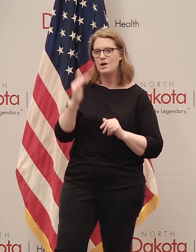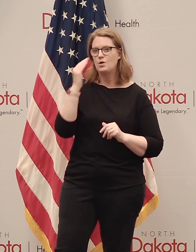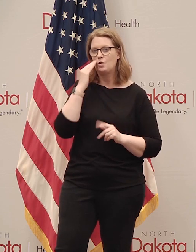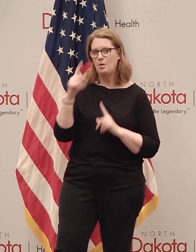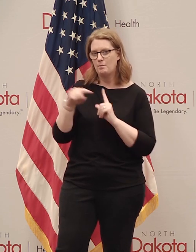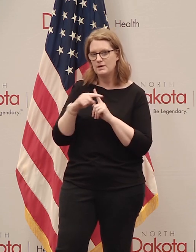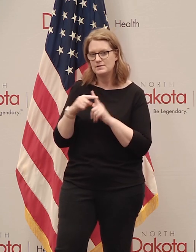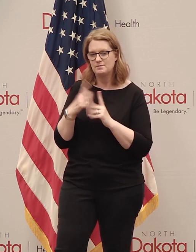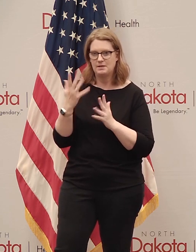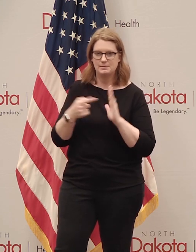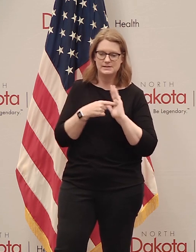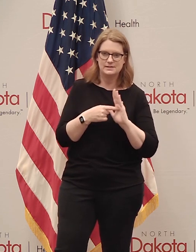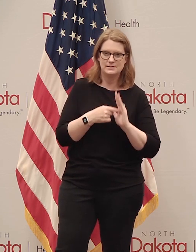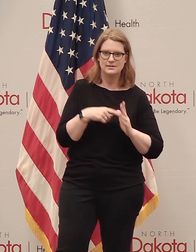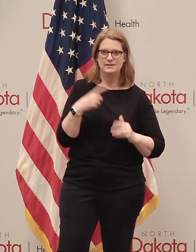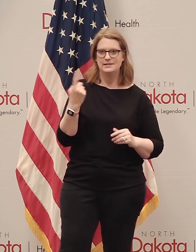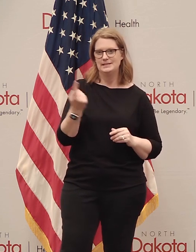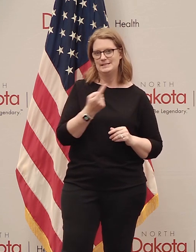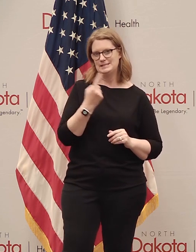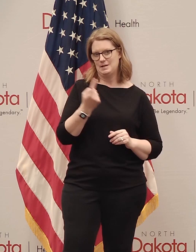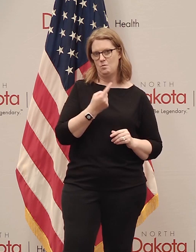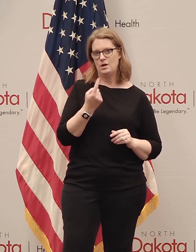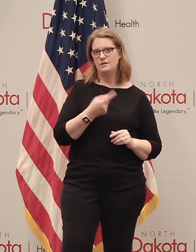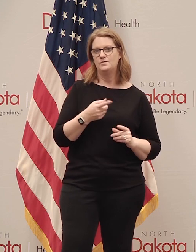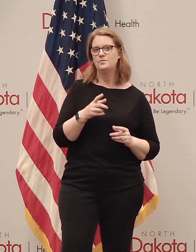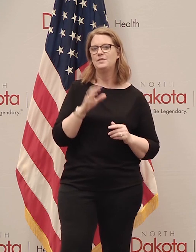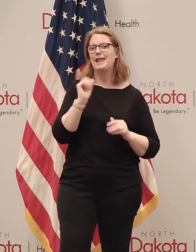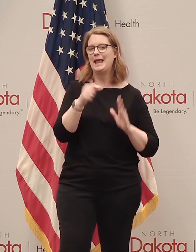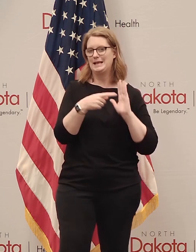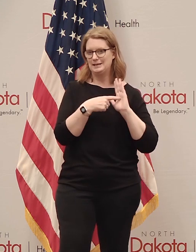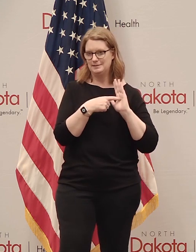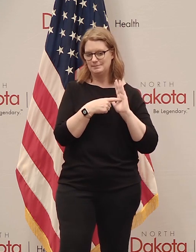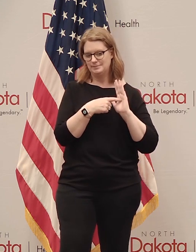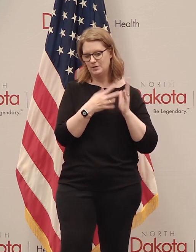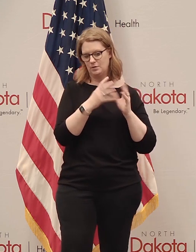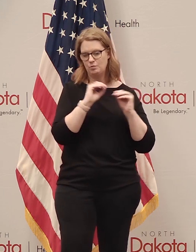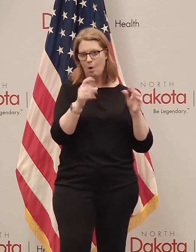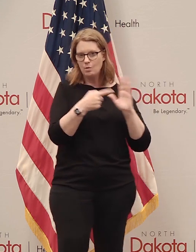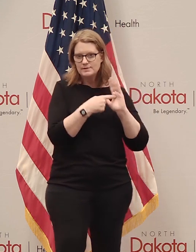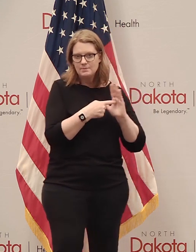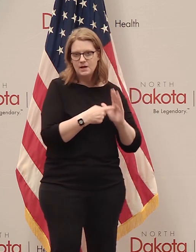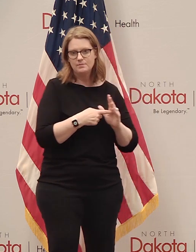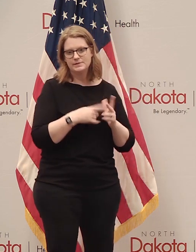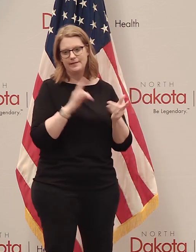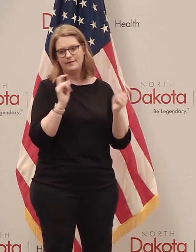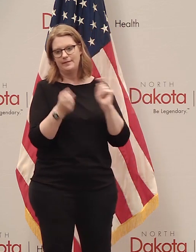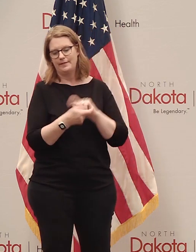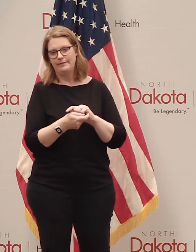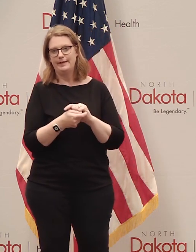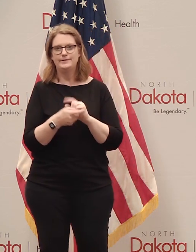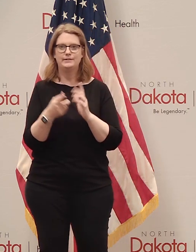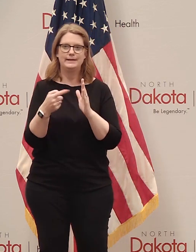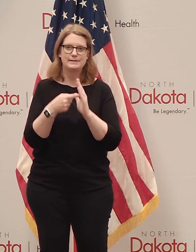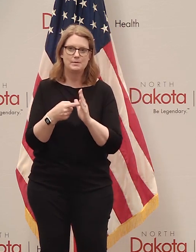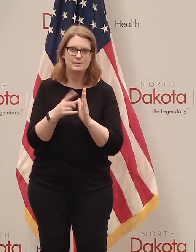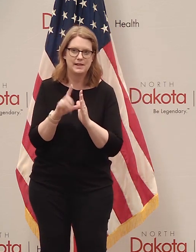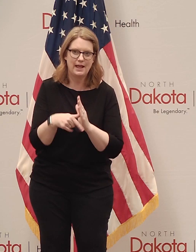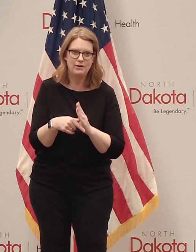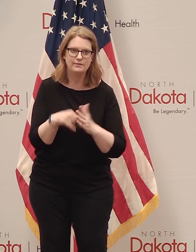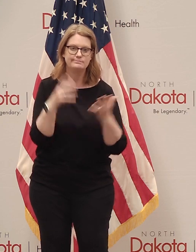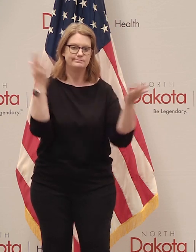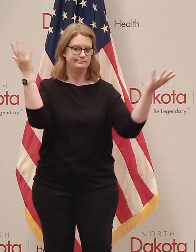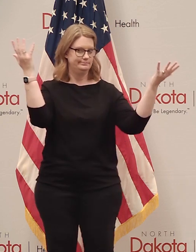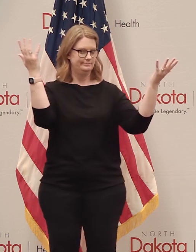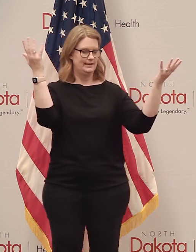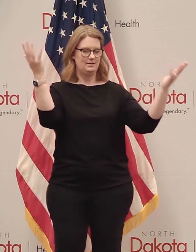maybe symptomatic, and then we get to someone who is asymptomatic and maybe they're going to become symptomatic, but we catch it early.